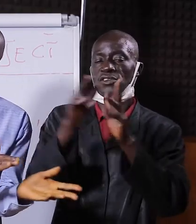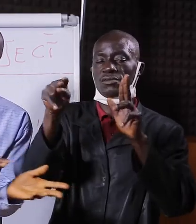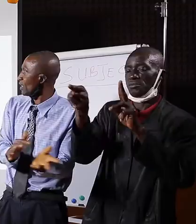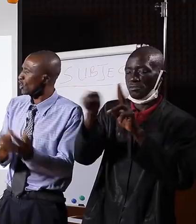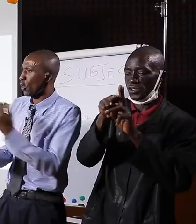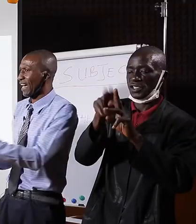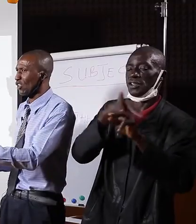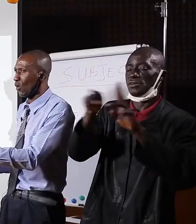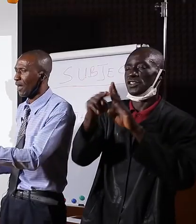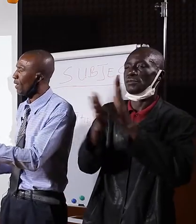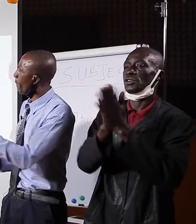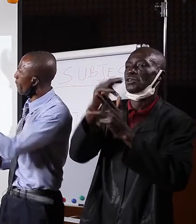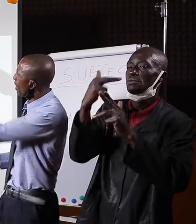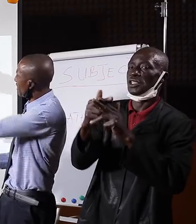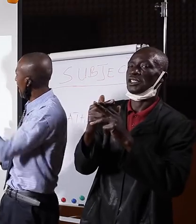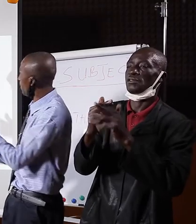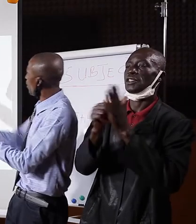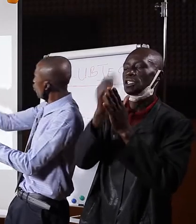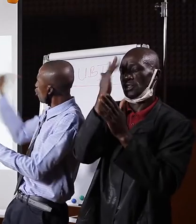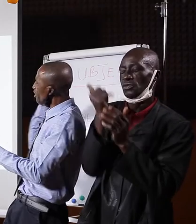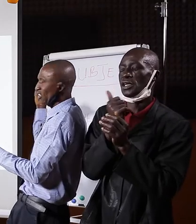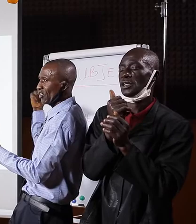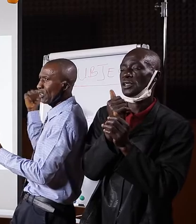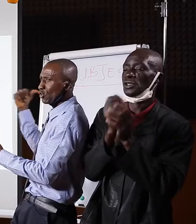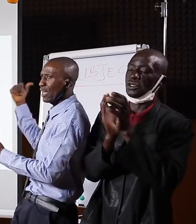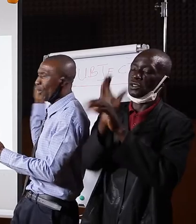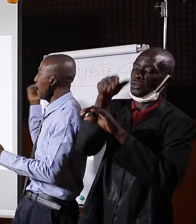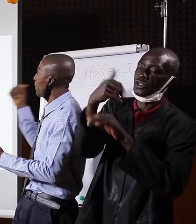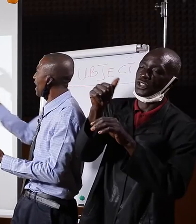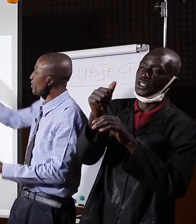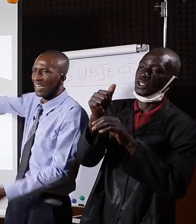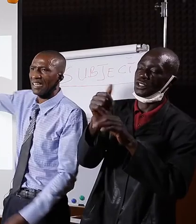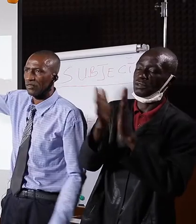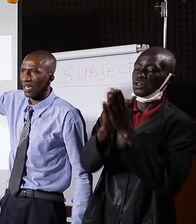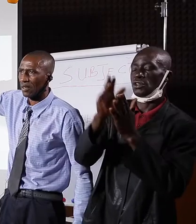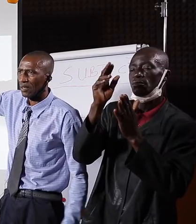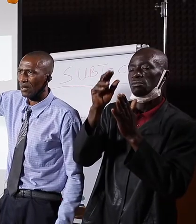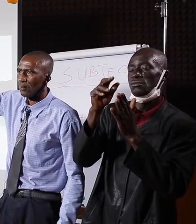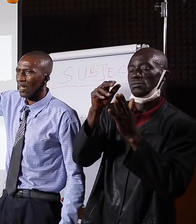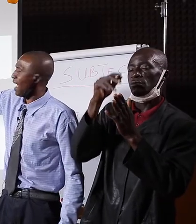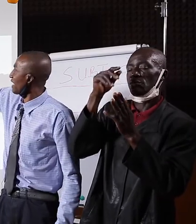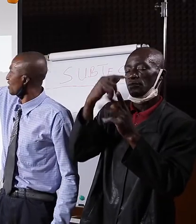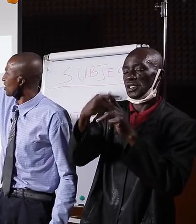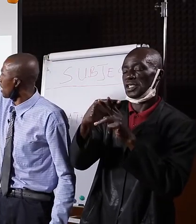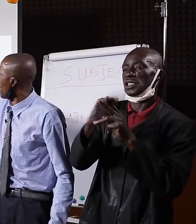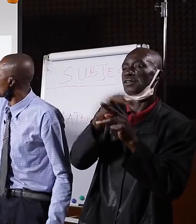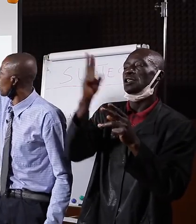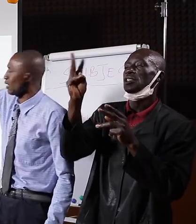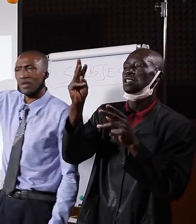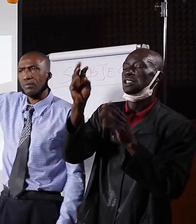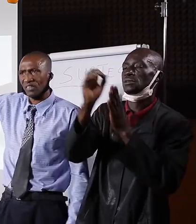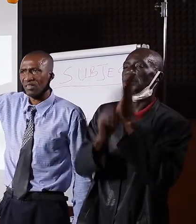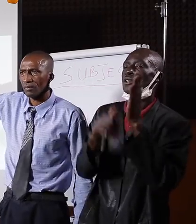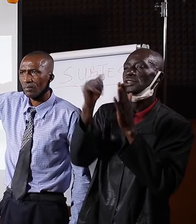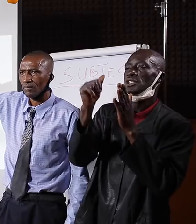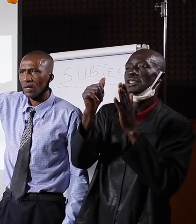becomes negative. So that is why plus 10 crosses to the right becomes negative 10. And 16 minus 10